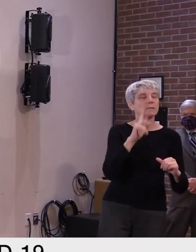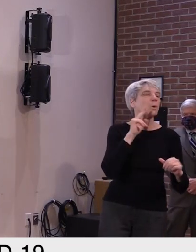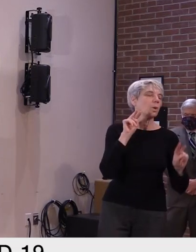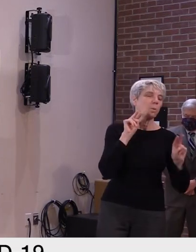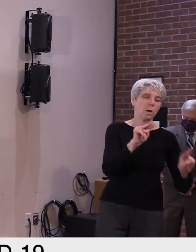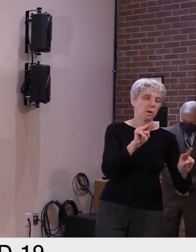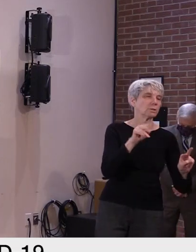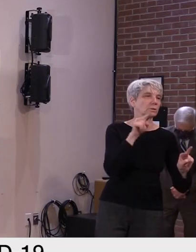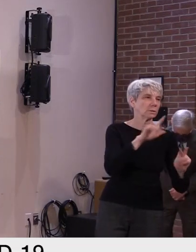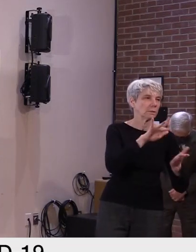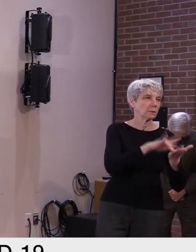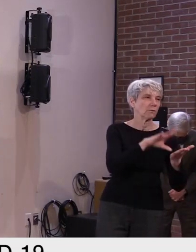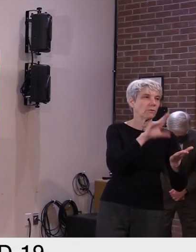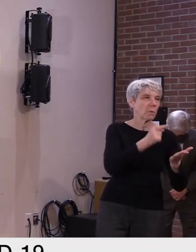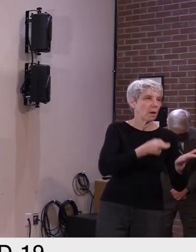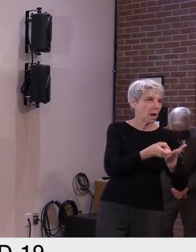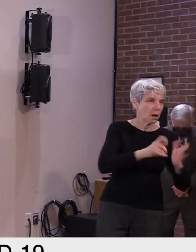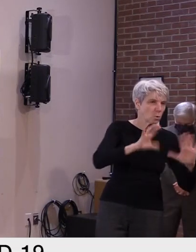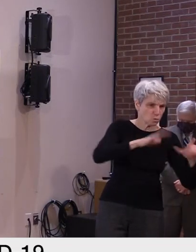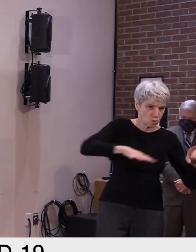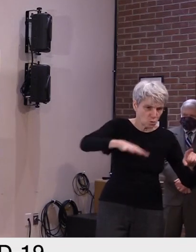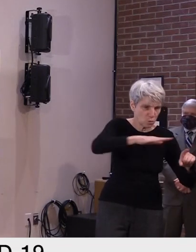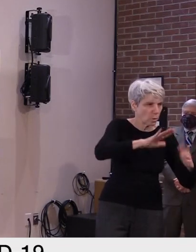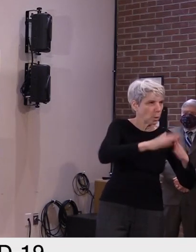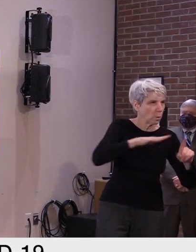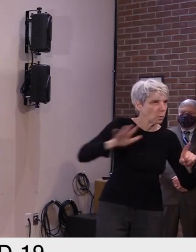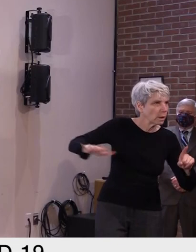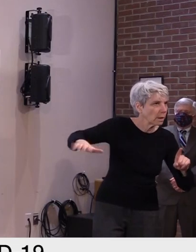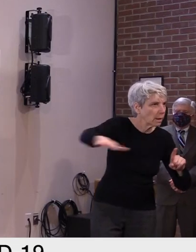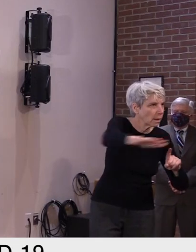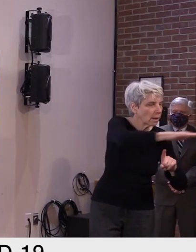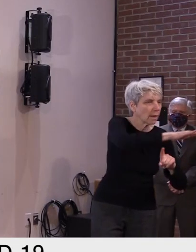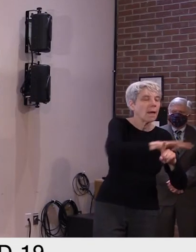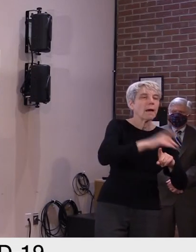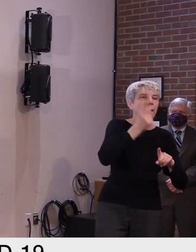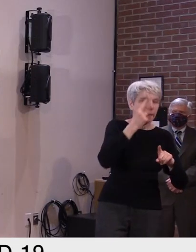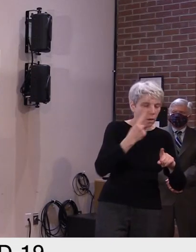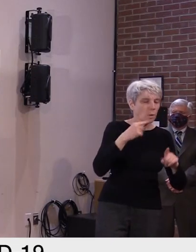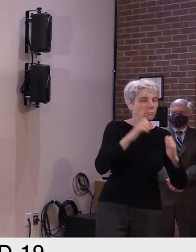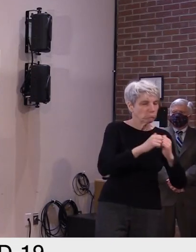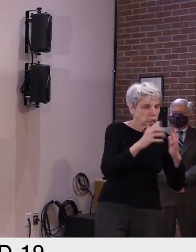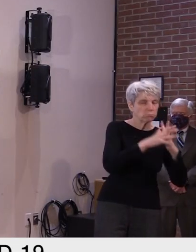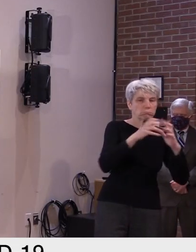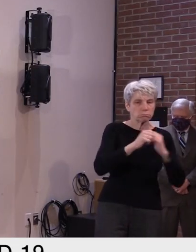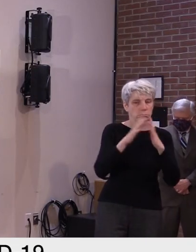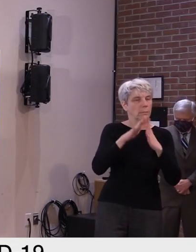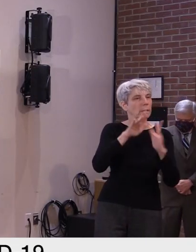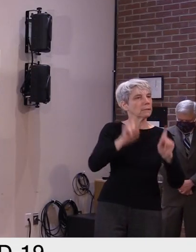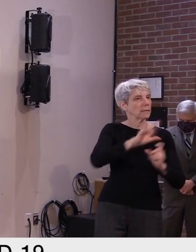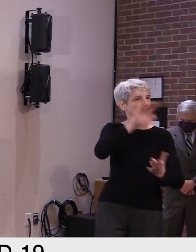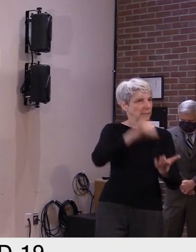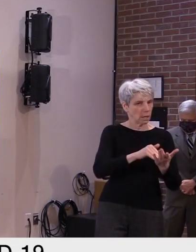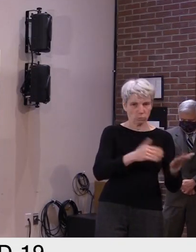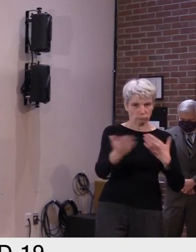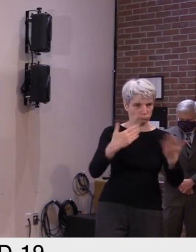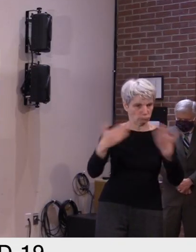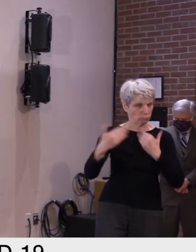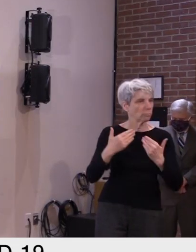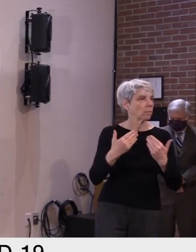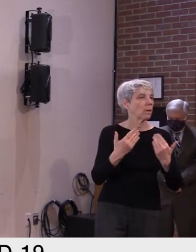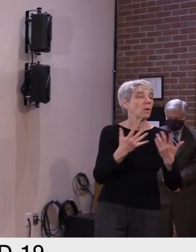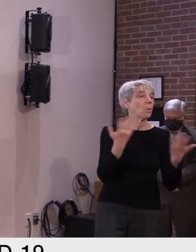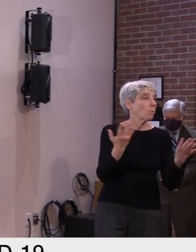have already been made available and that continue to be made available through our district health office,